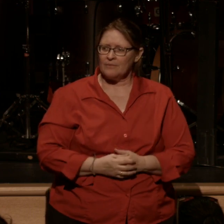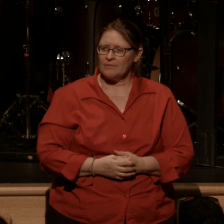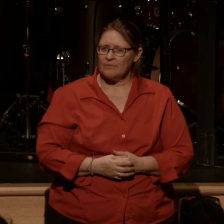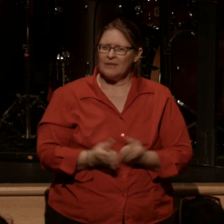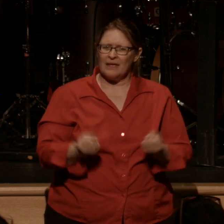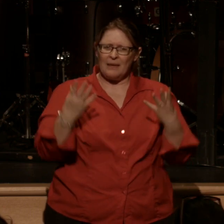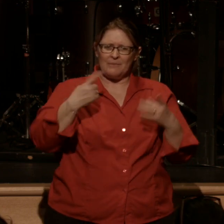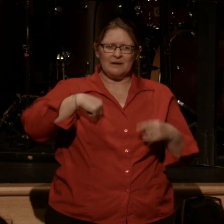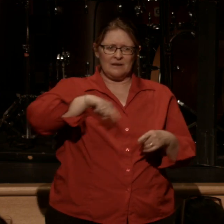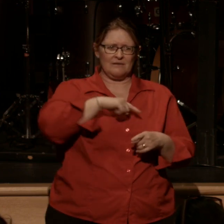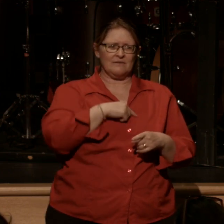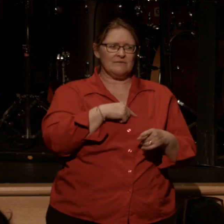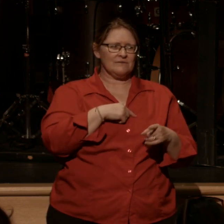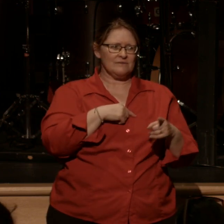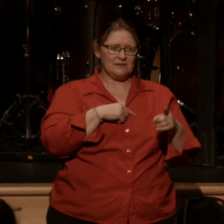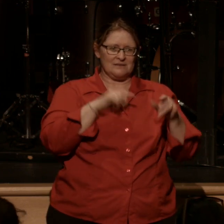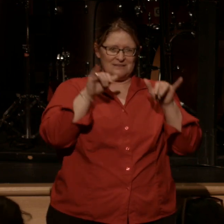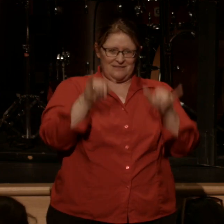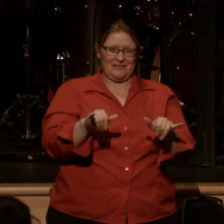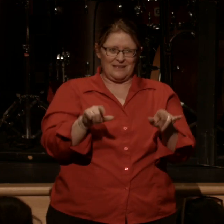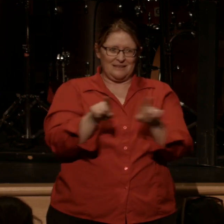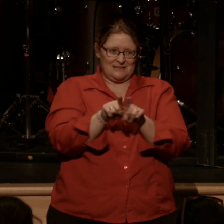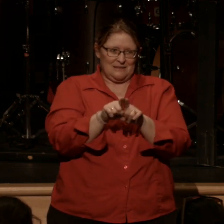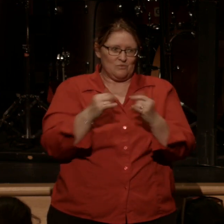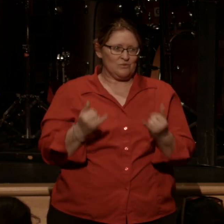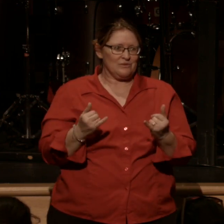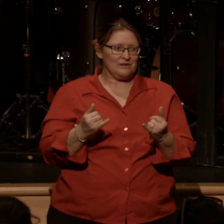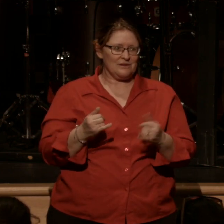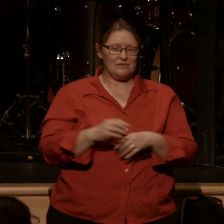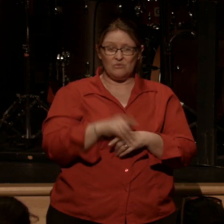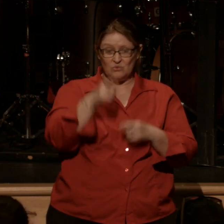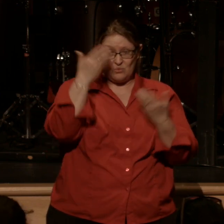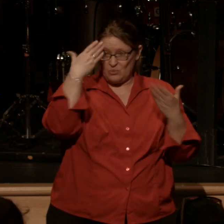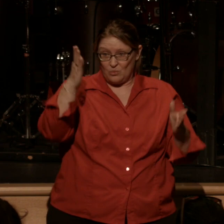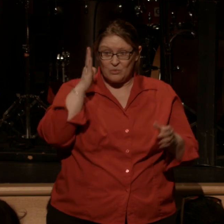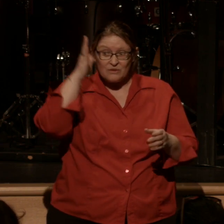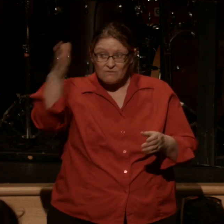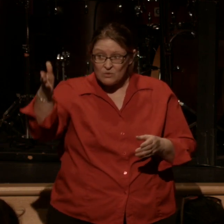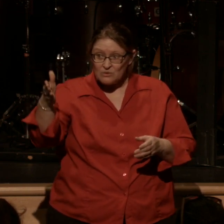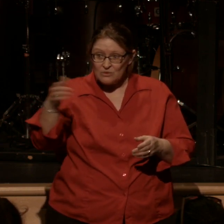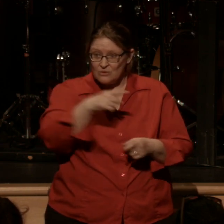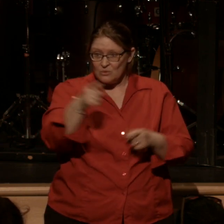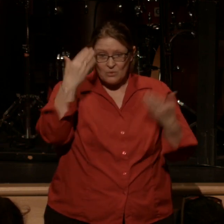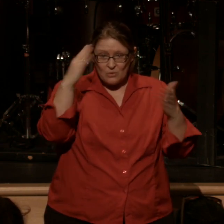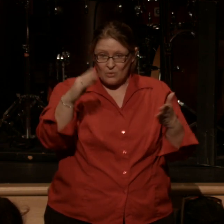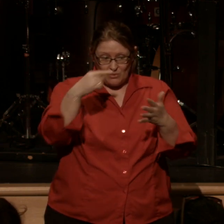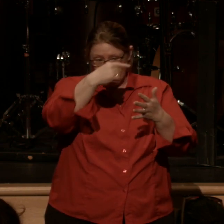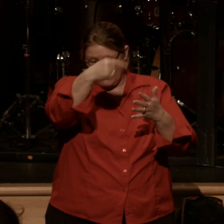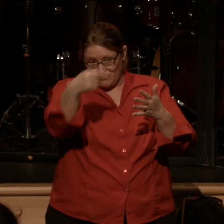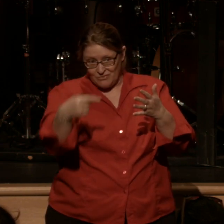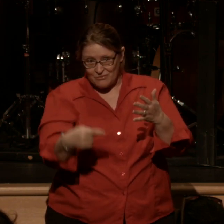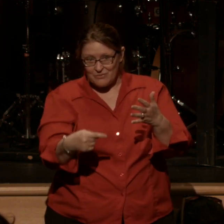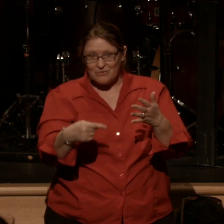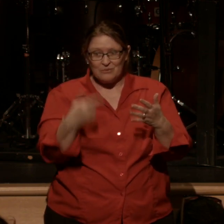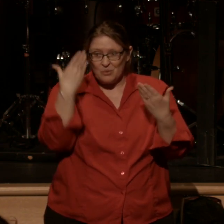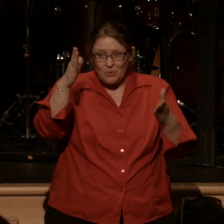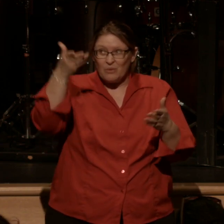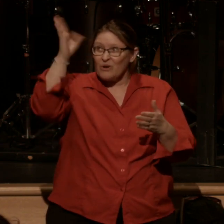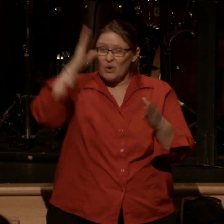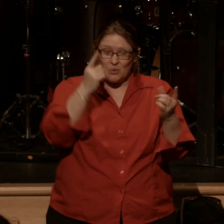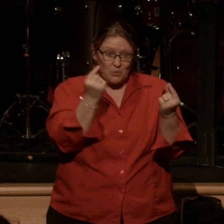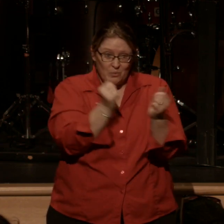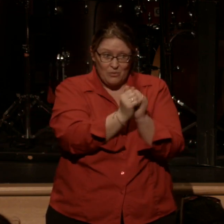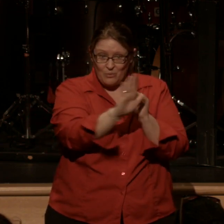How many of us is that a word for today? You don't know what the future holds. You don't know all the details. You don't know what God's